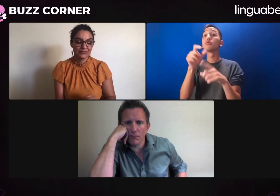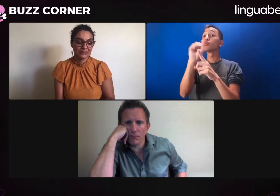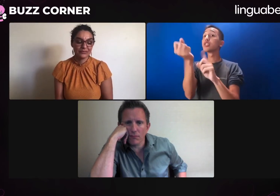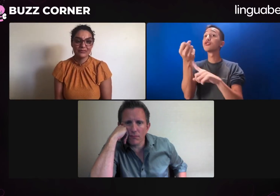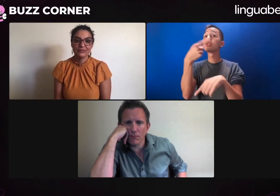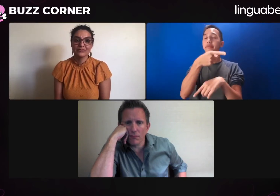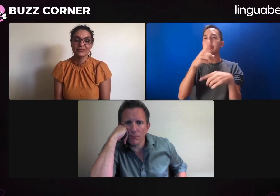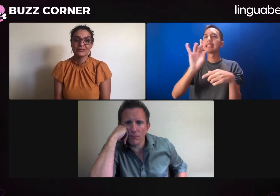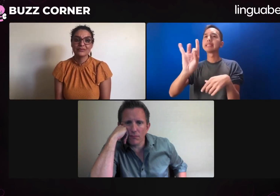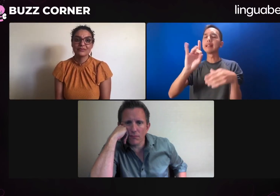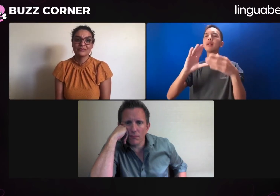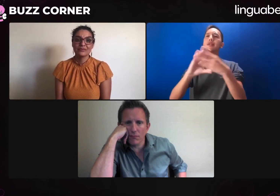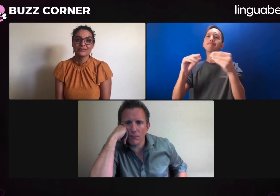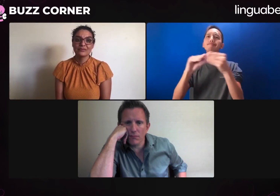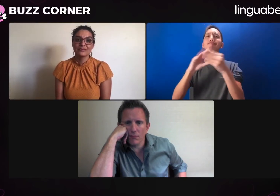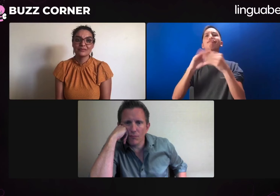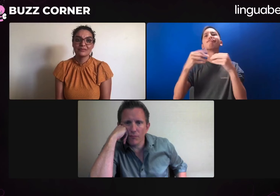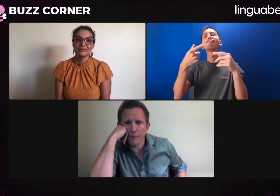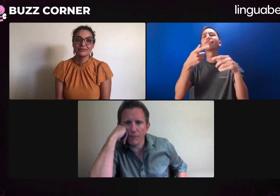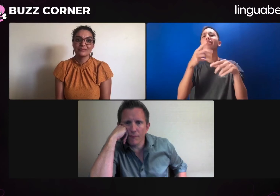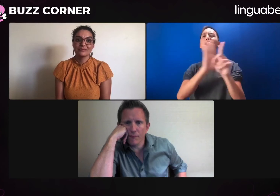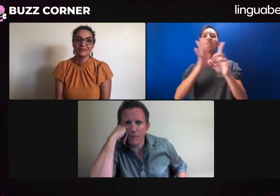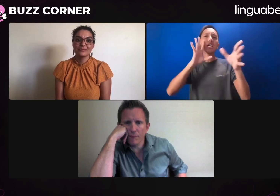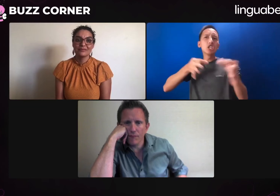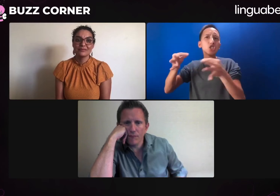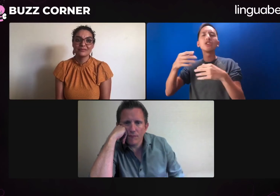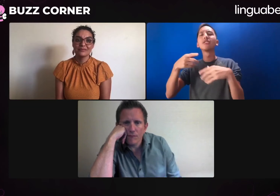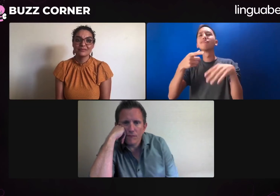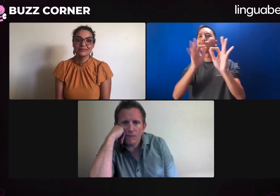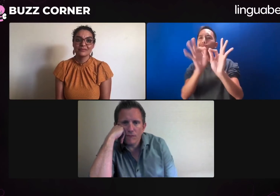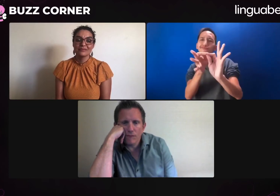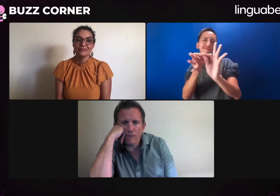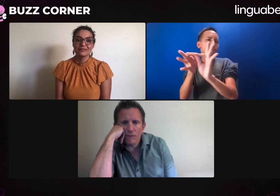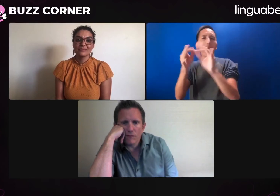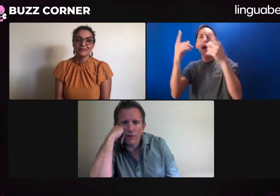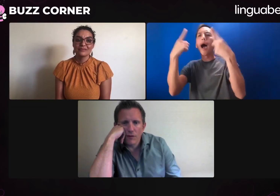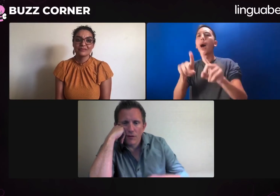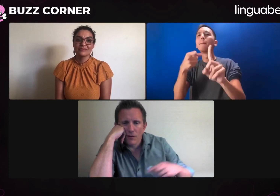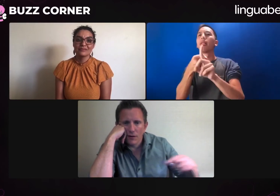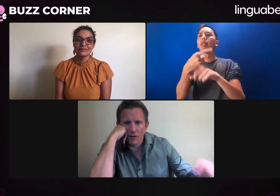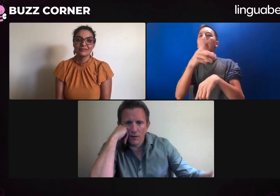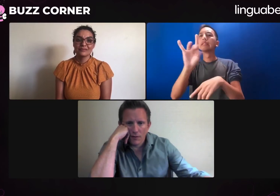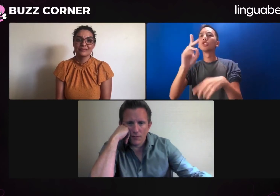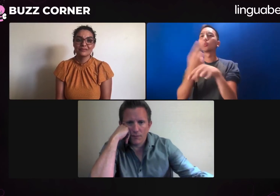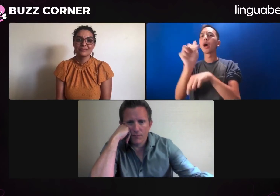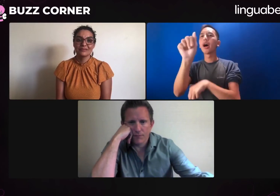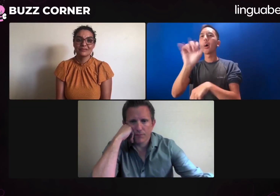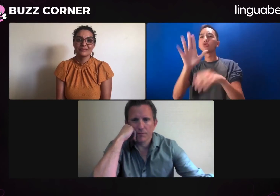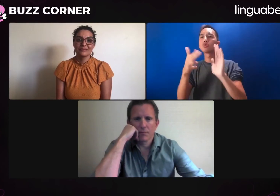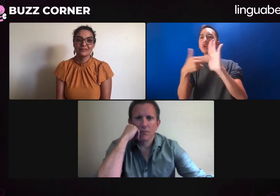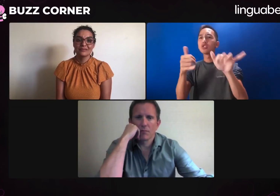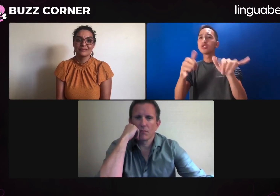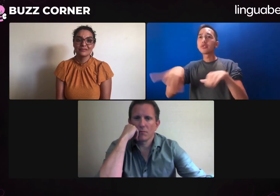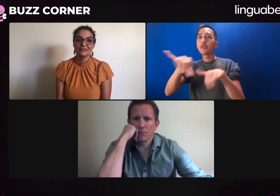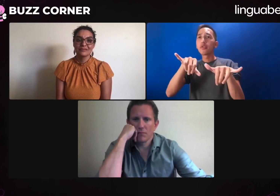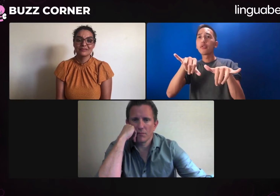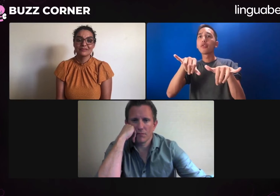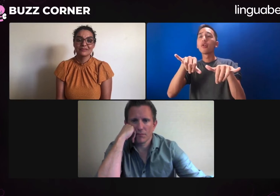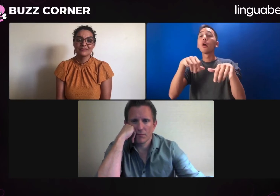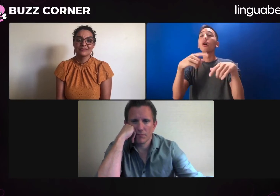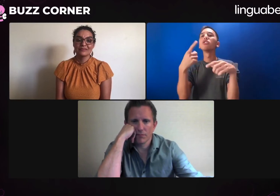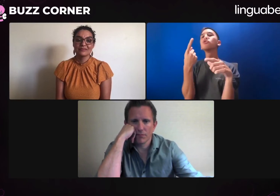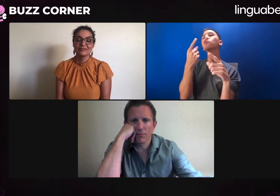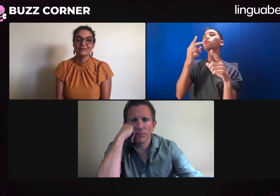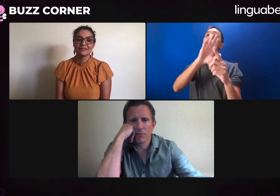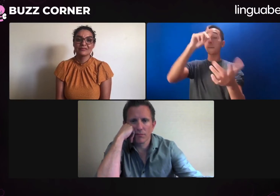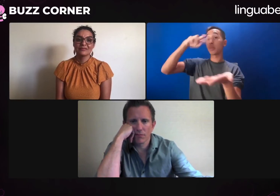There was a white deaf interpreter who made a comment about decision making and their interpreting, and it just so happened they did